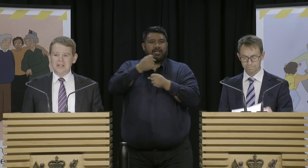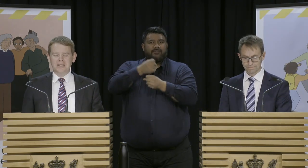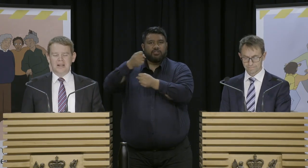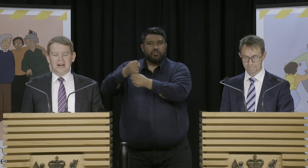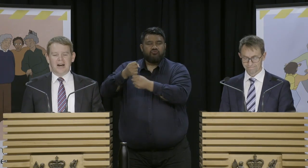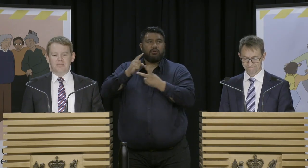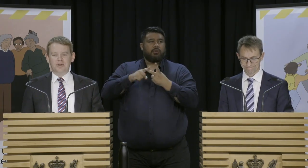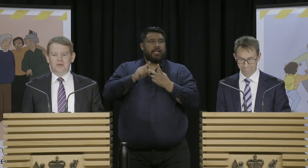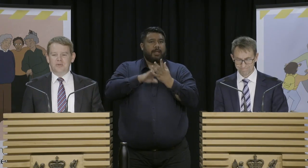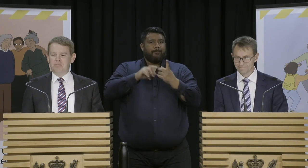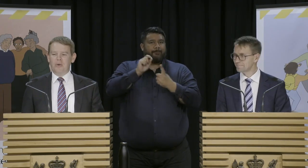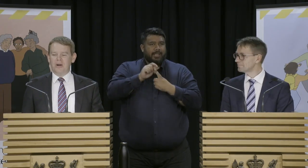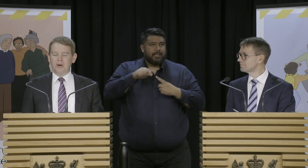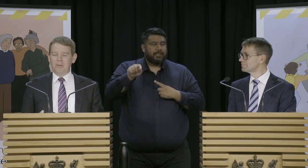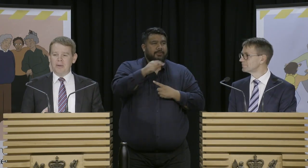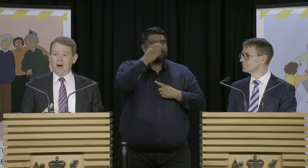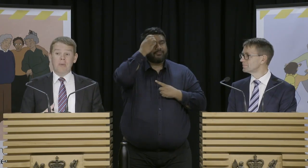political leaders,